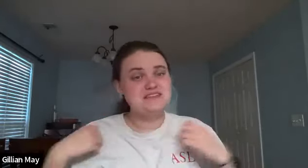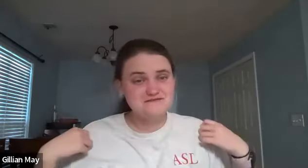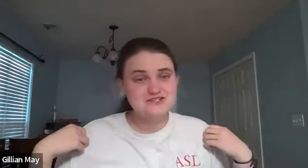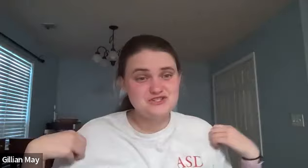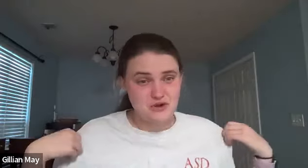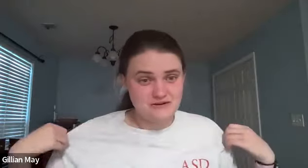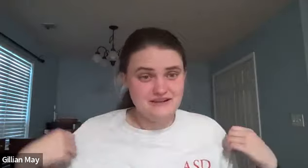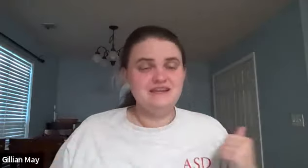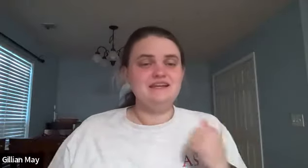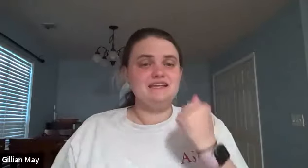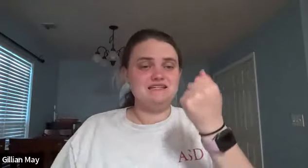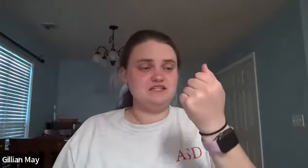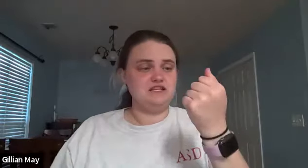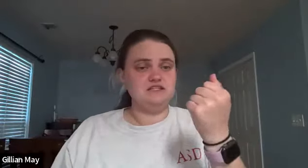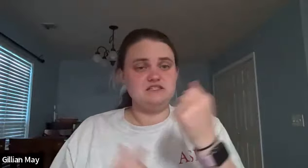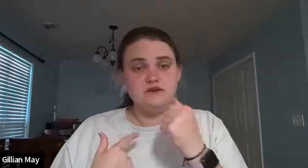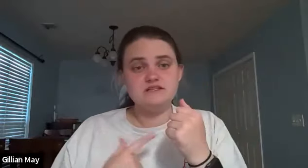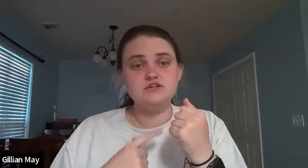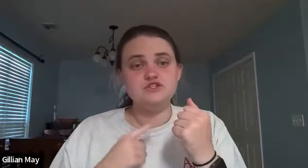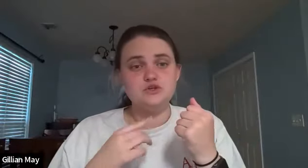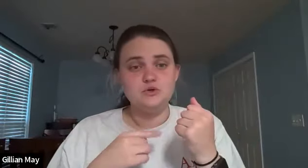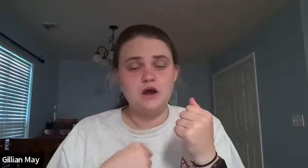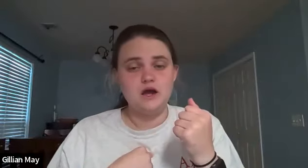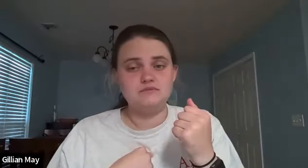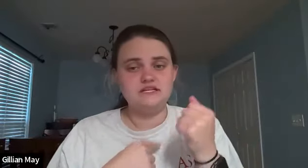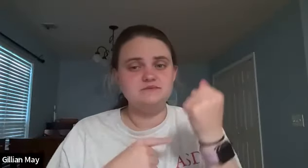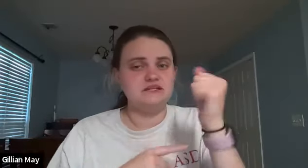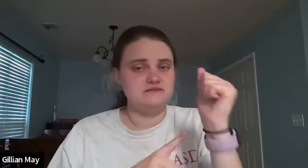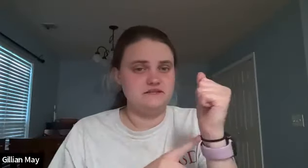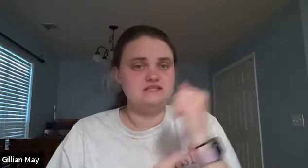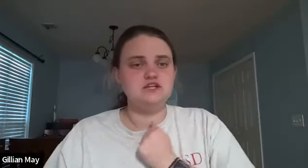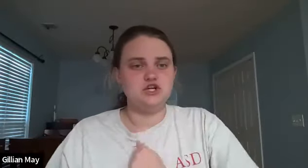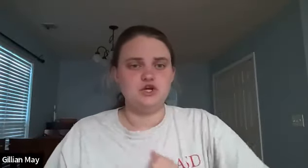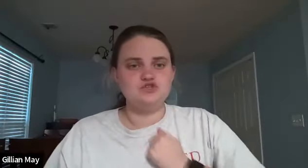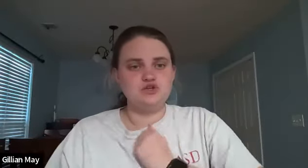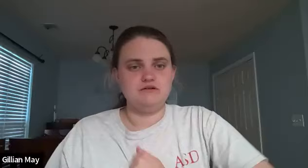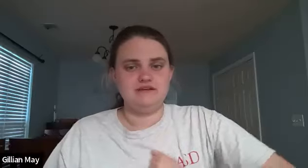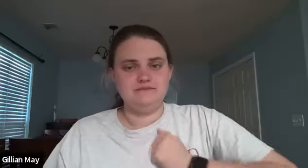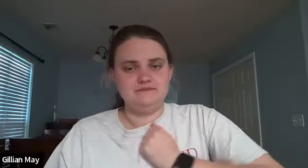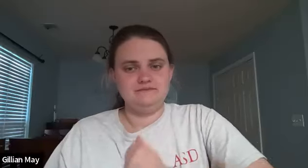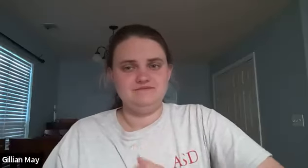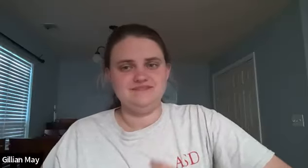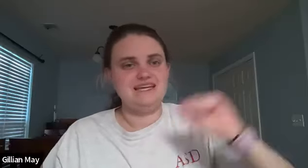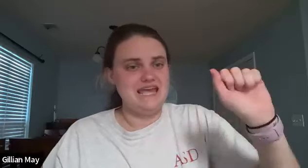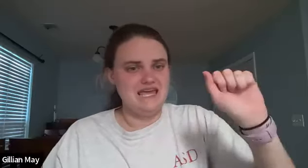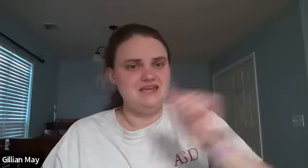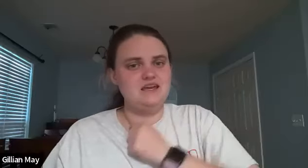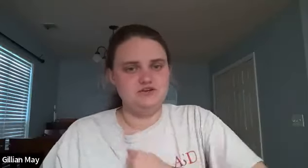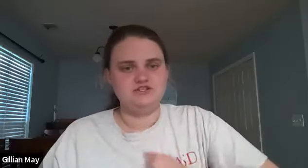sign for sorry is very similar to please, but it's a fist and you're going to go sorry. It's like an A and you just